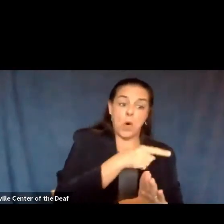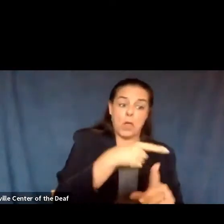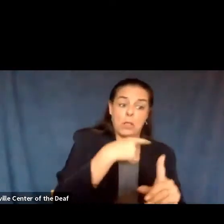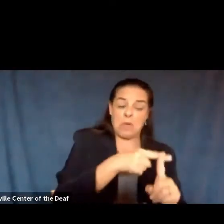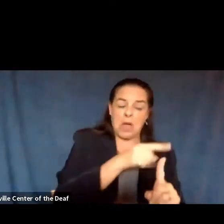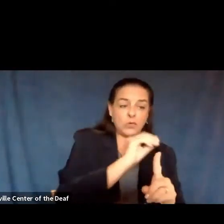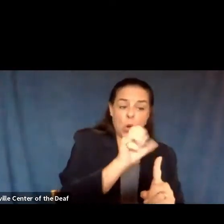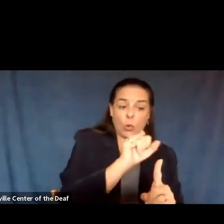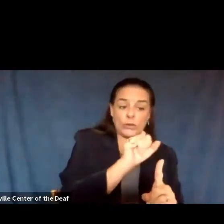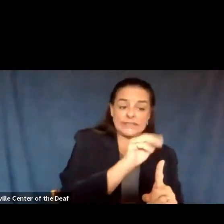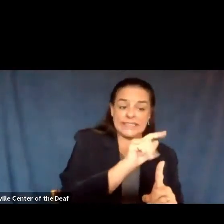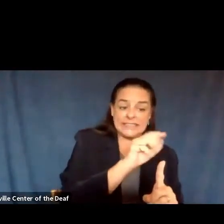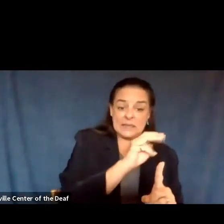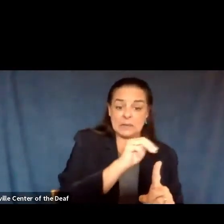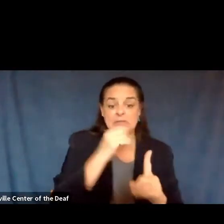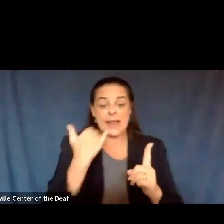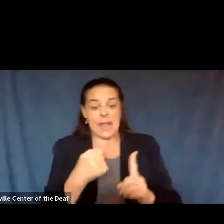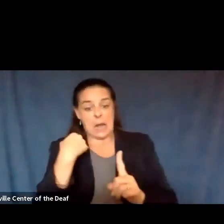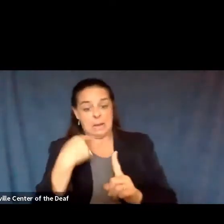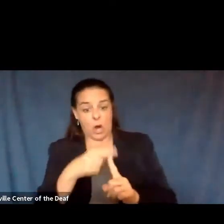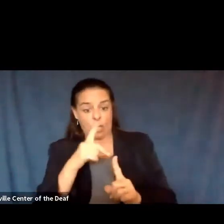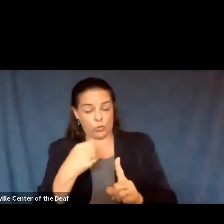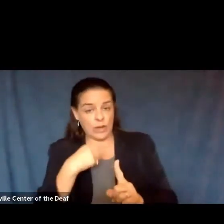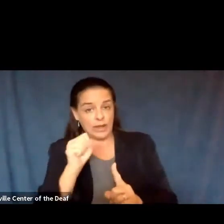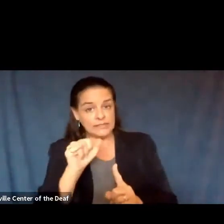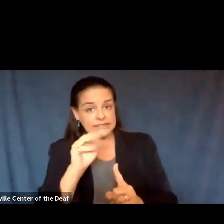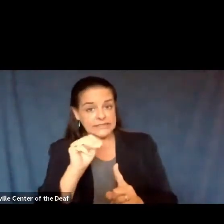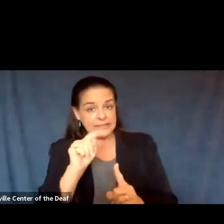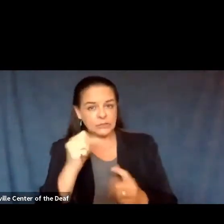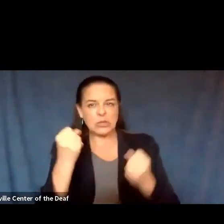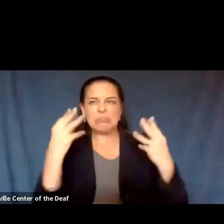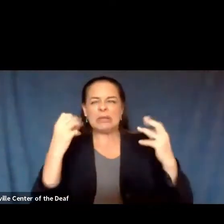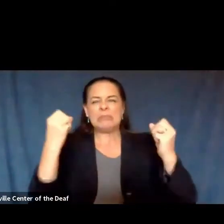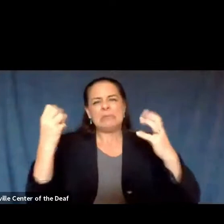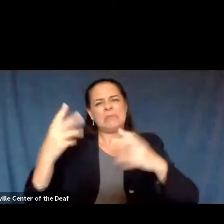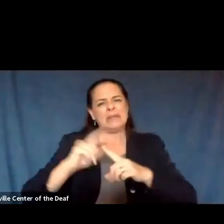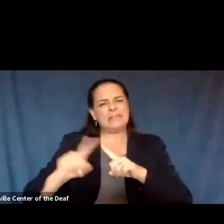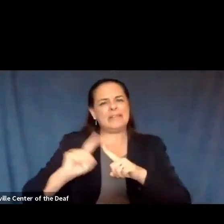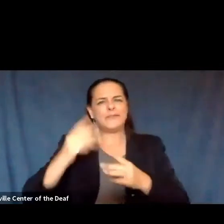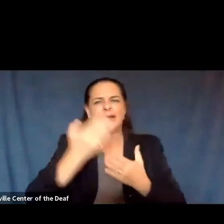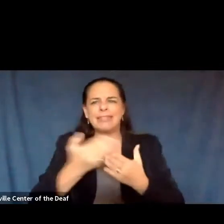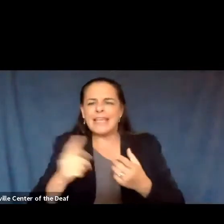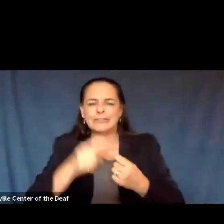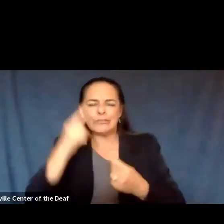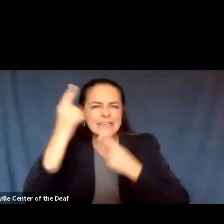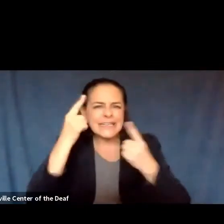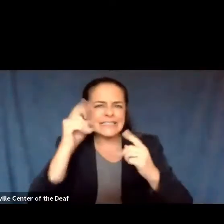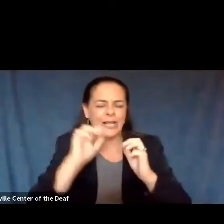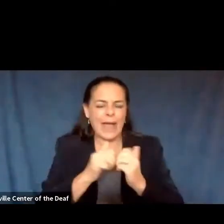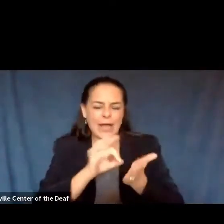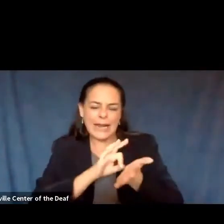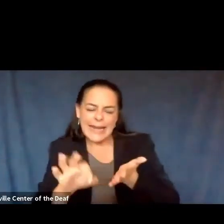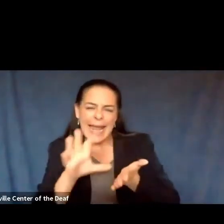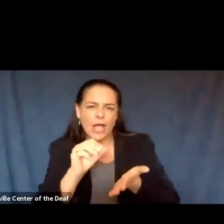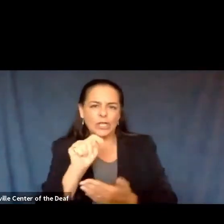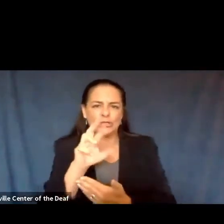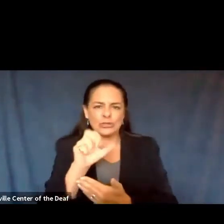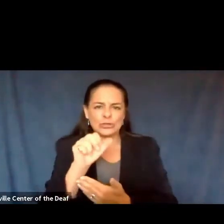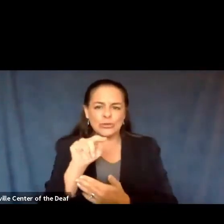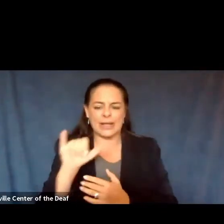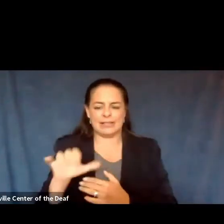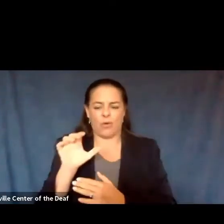before? All of those things come into consideration on how to count those cases and treat those cases moving forward. And so